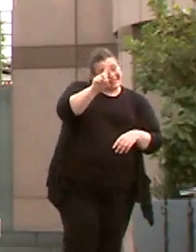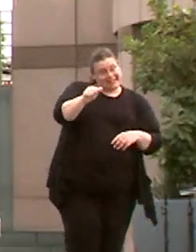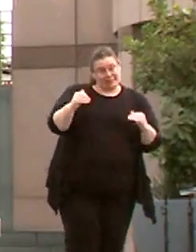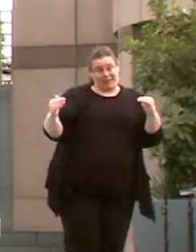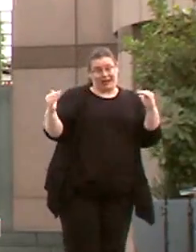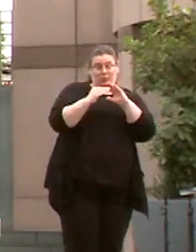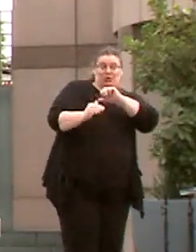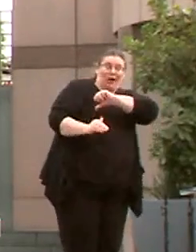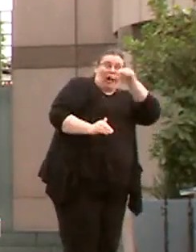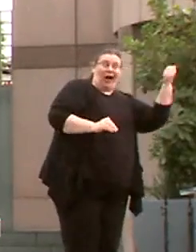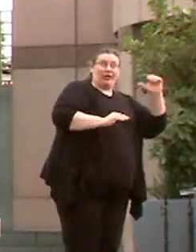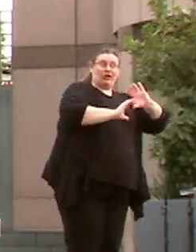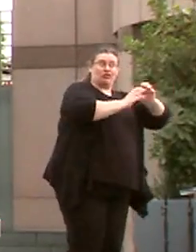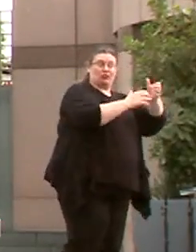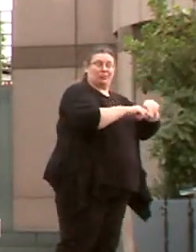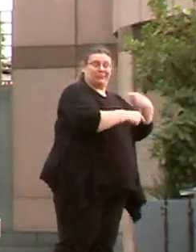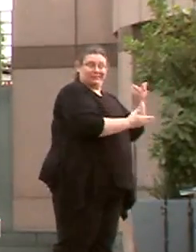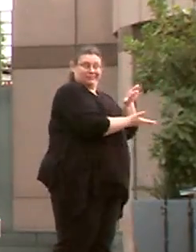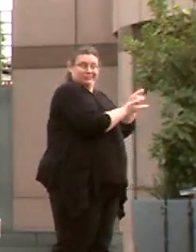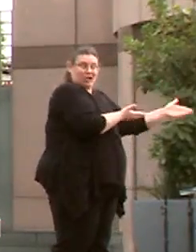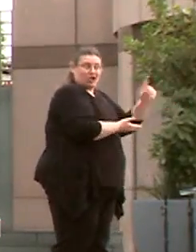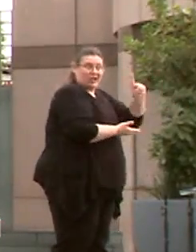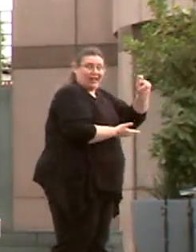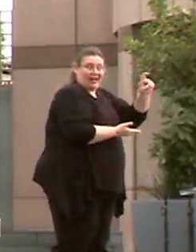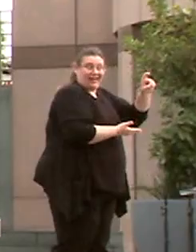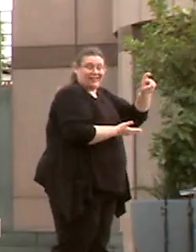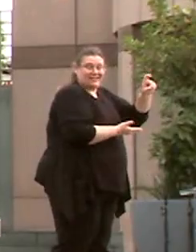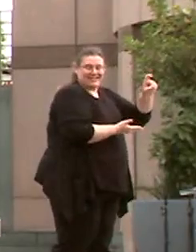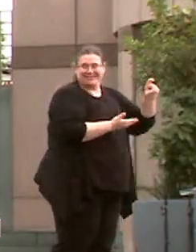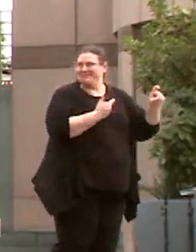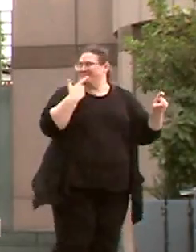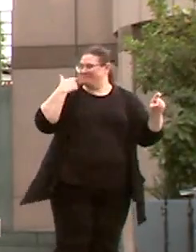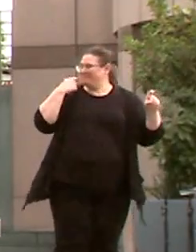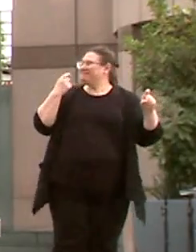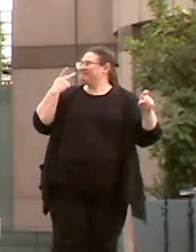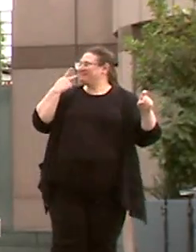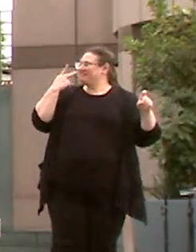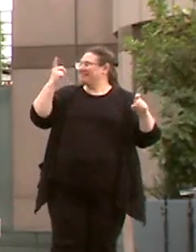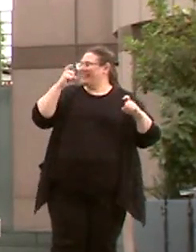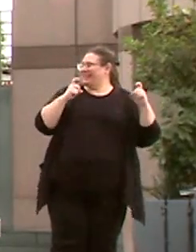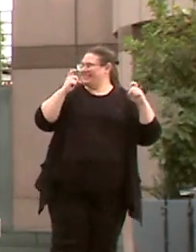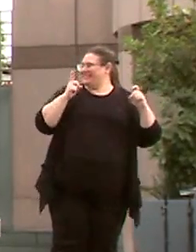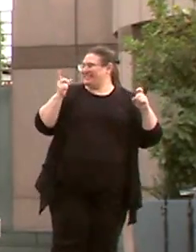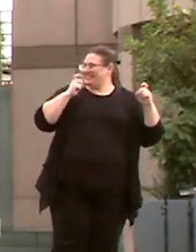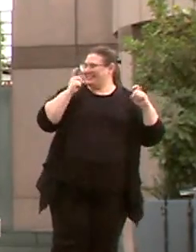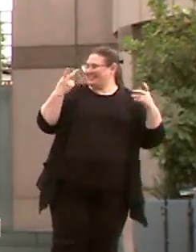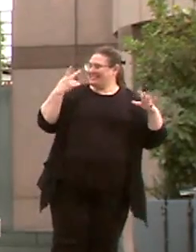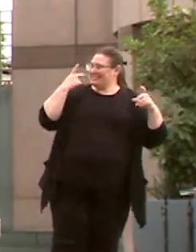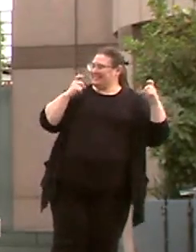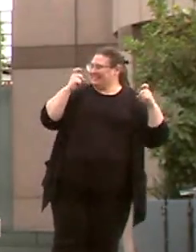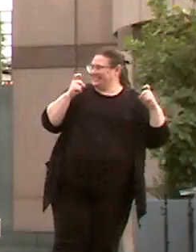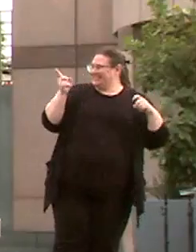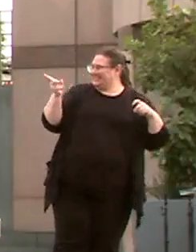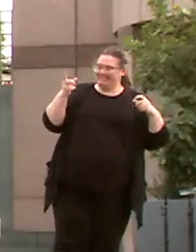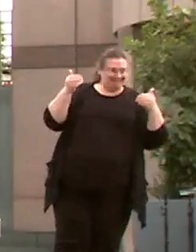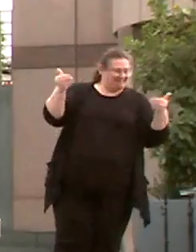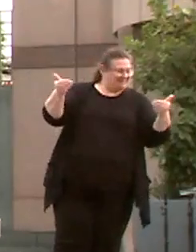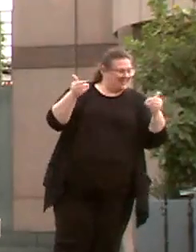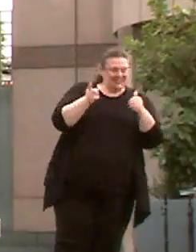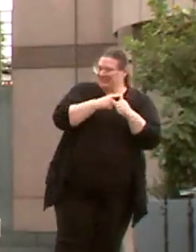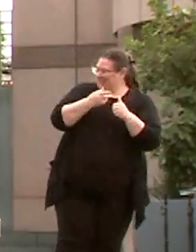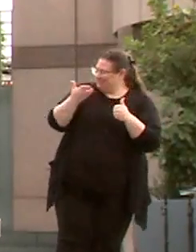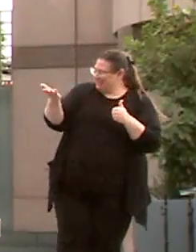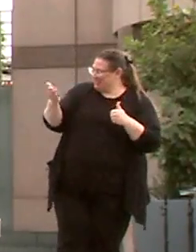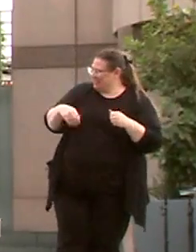other marginalized groups? And I see I see Rod shaking his head now, so I'm gonna go ahead and start with